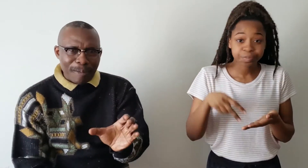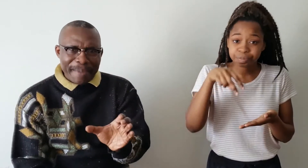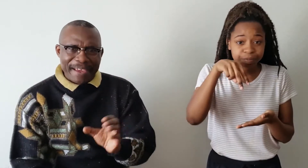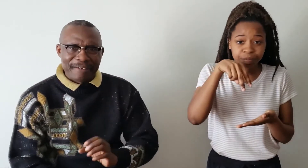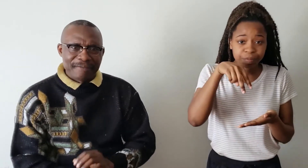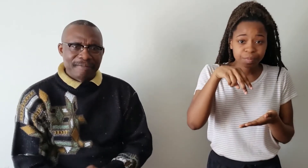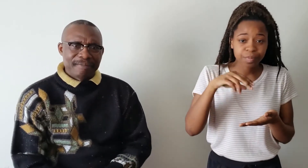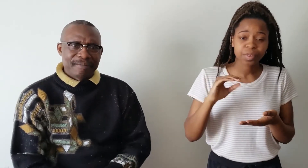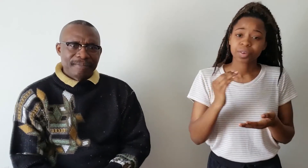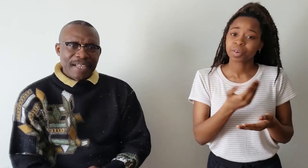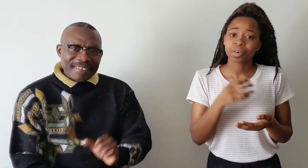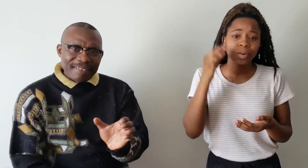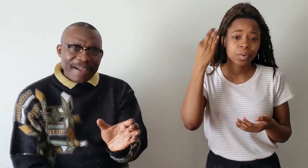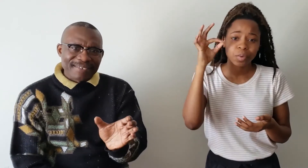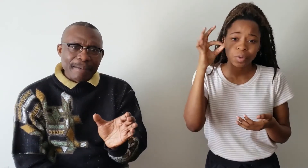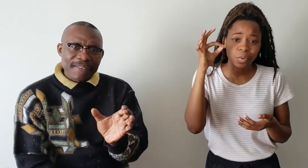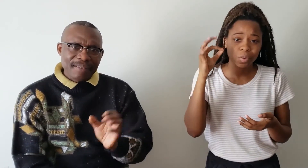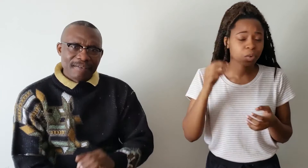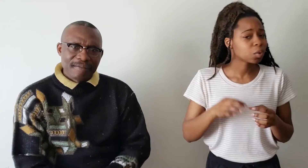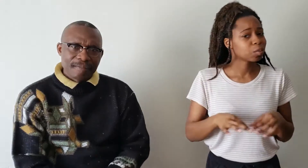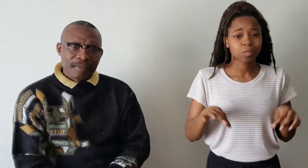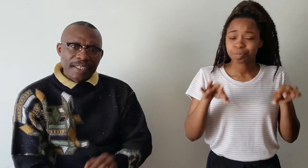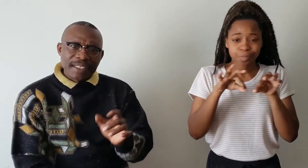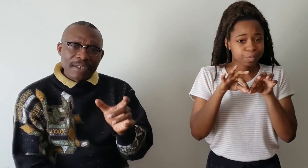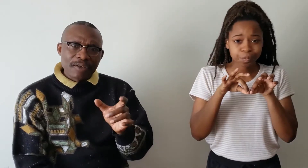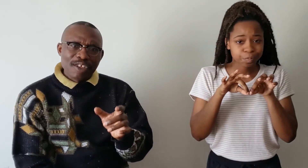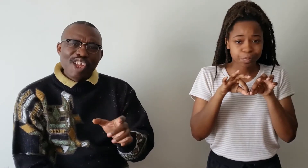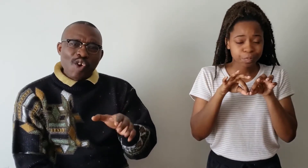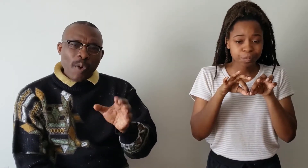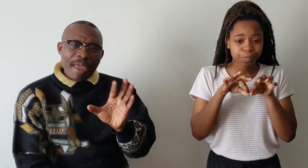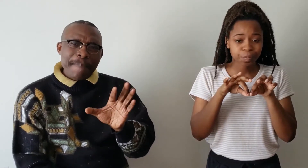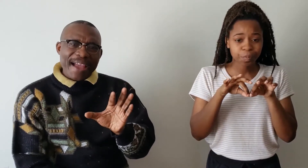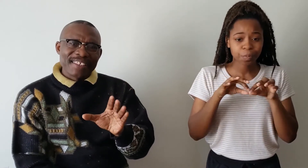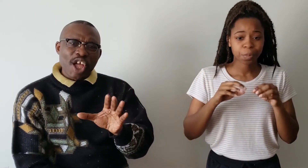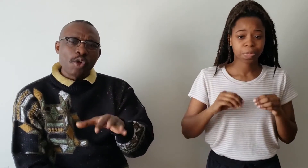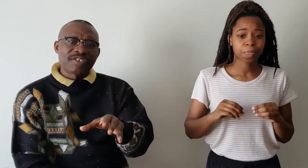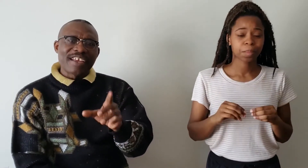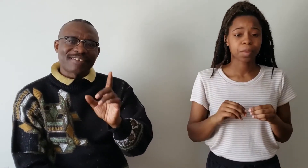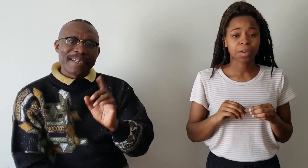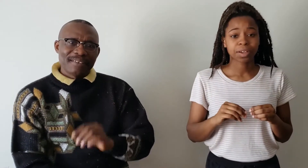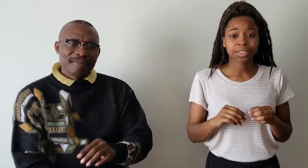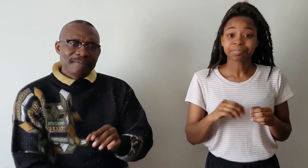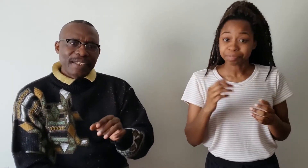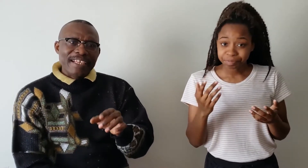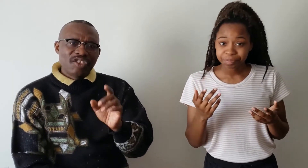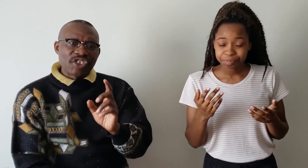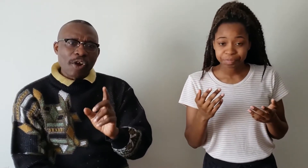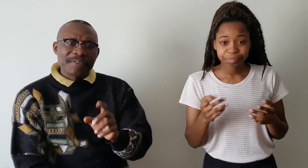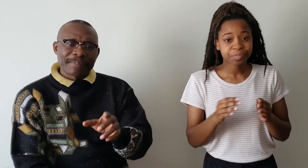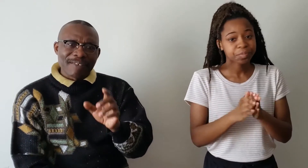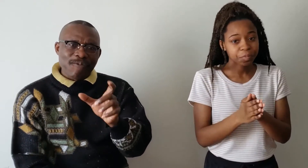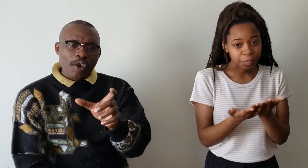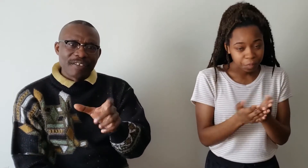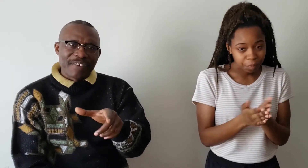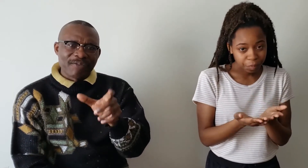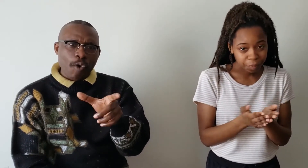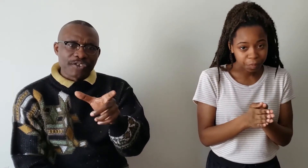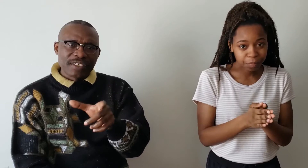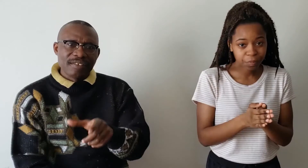men. Isn't that something? You know, way back in the Old Testament, in Job chapter 14, verse 14,